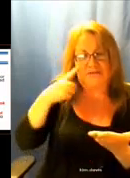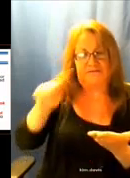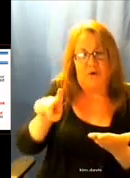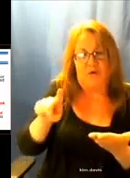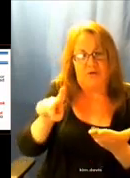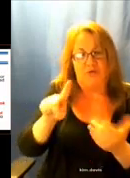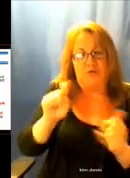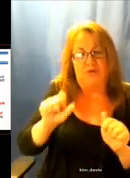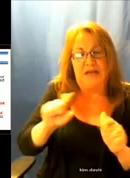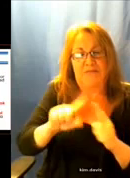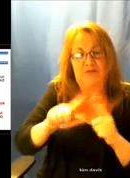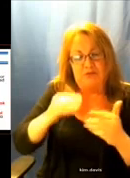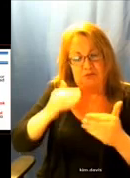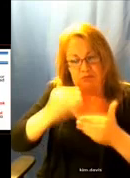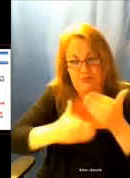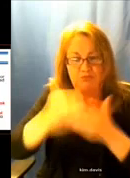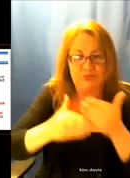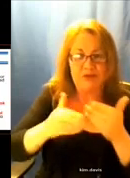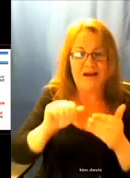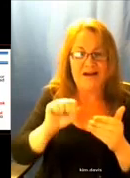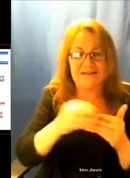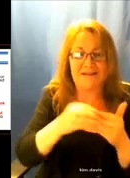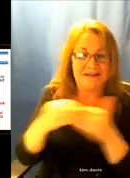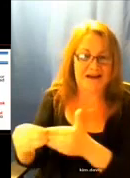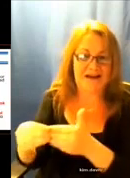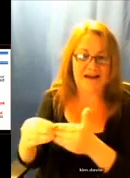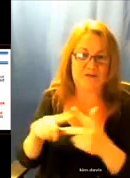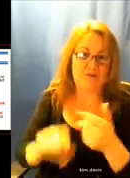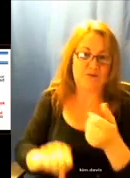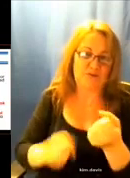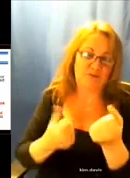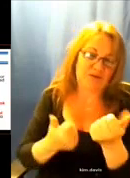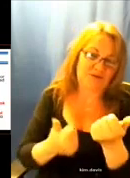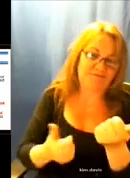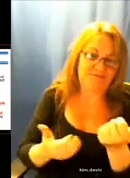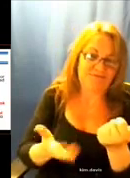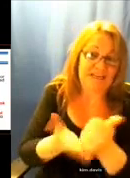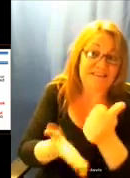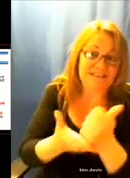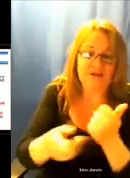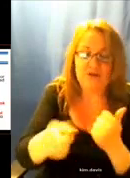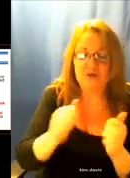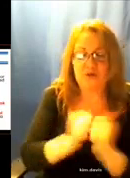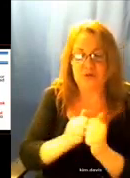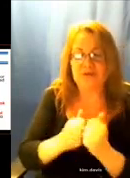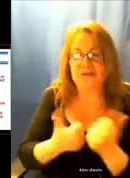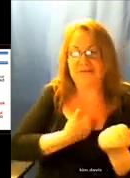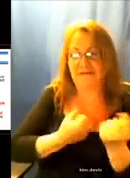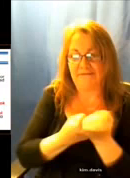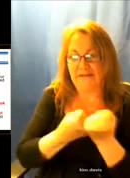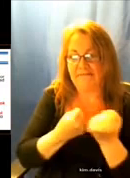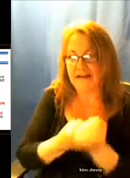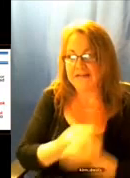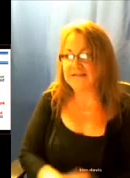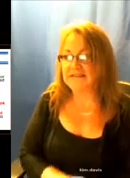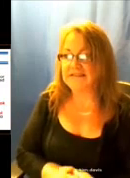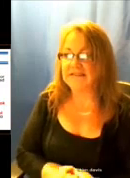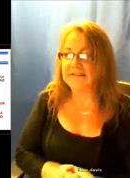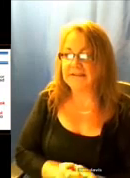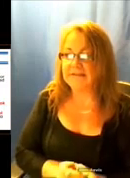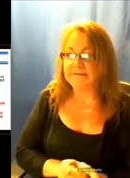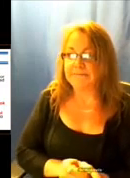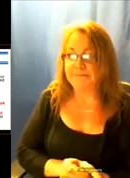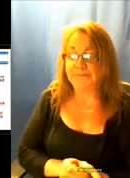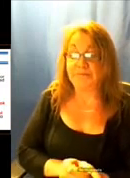out there. The resources for you to be able to proceed and guide you to assist